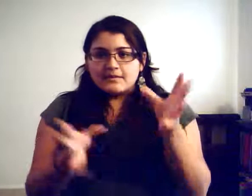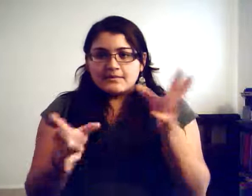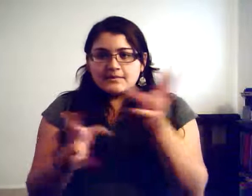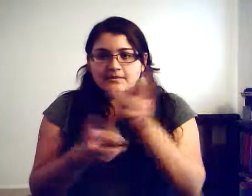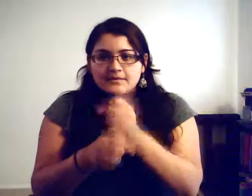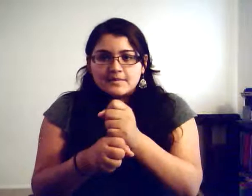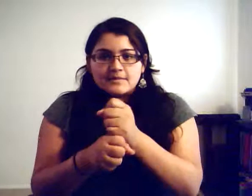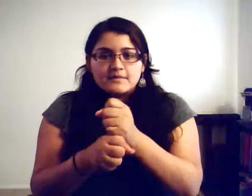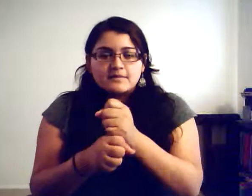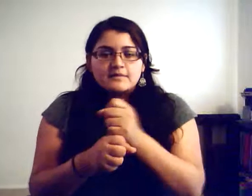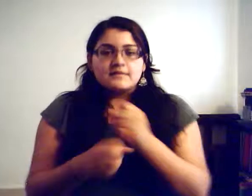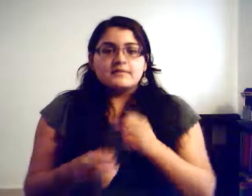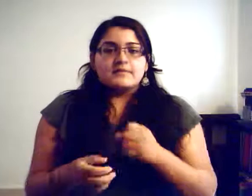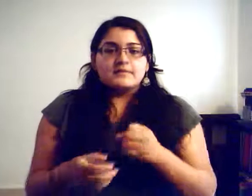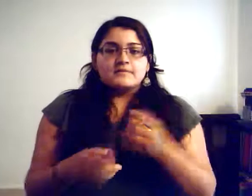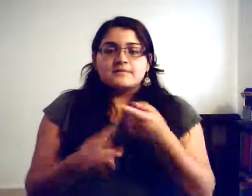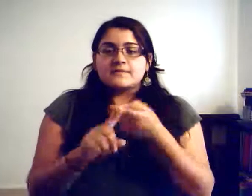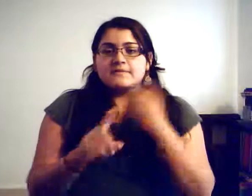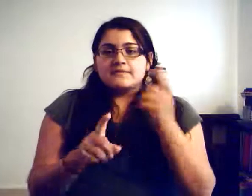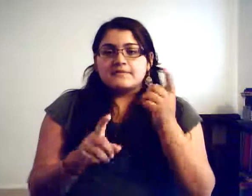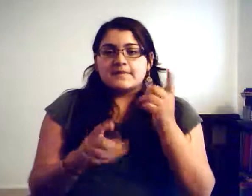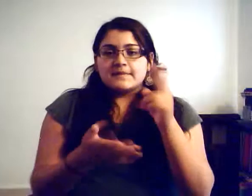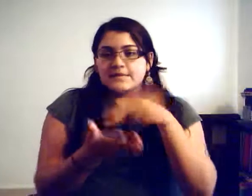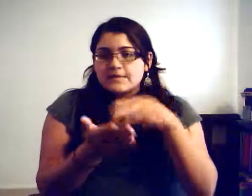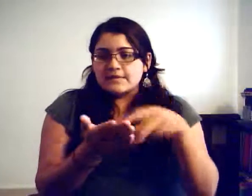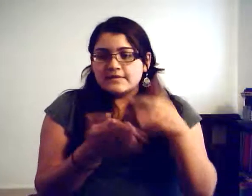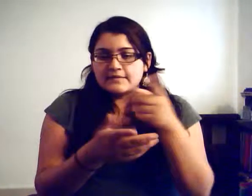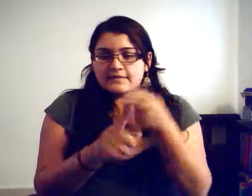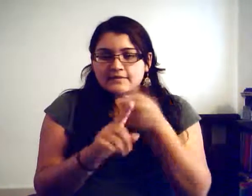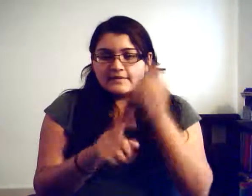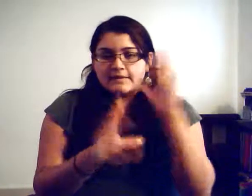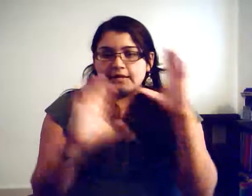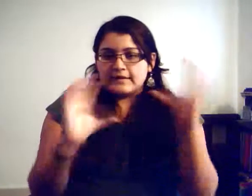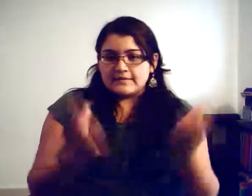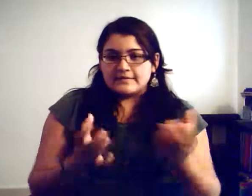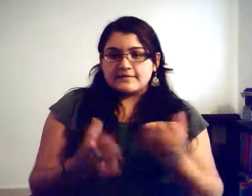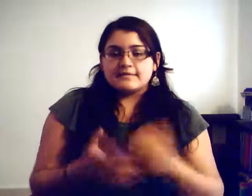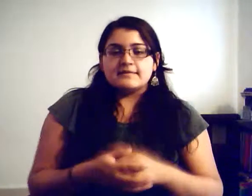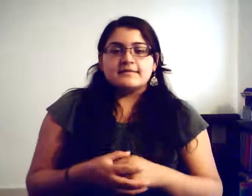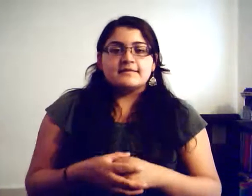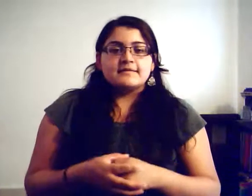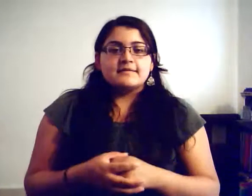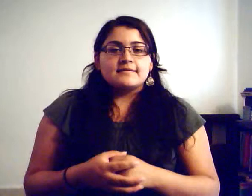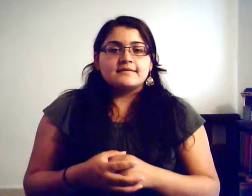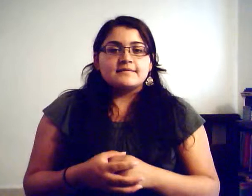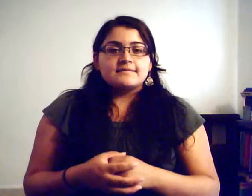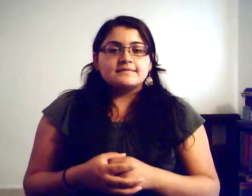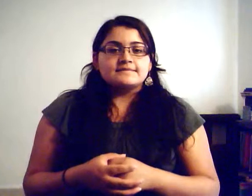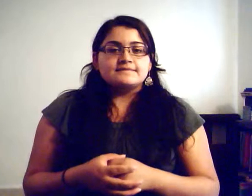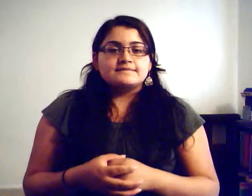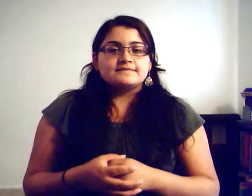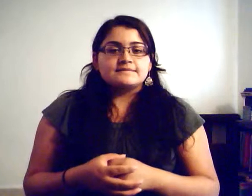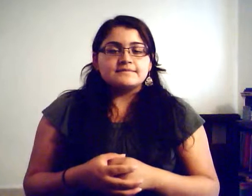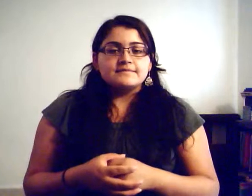learned in class. And then the real key where they start to do some serious research, and even though it's on a very fundamental